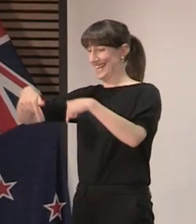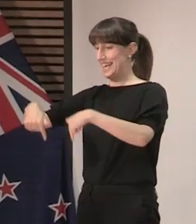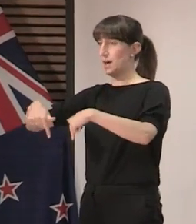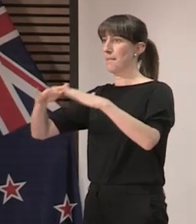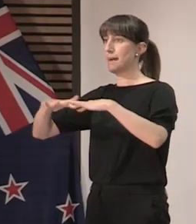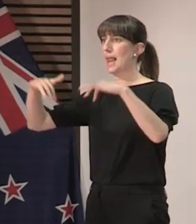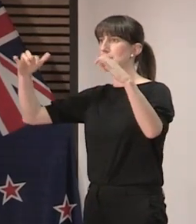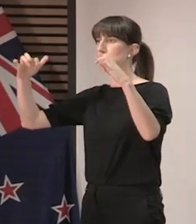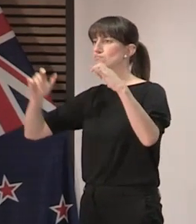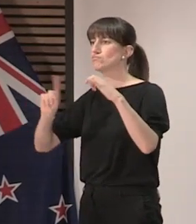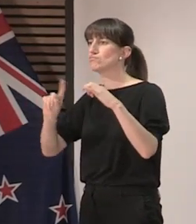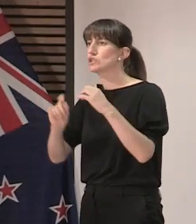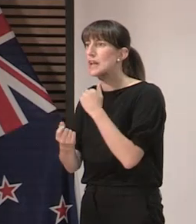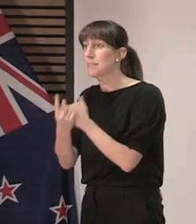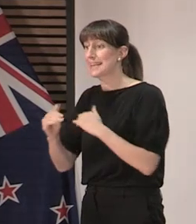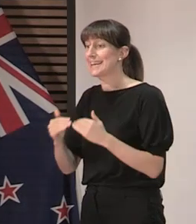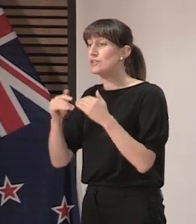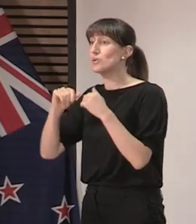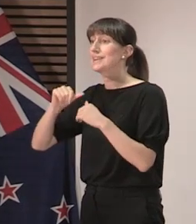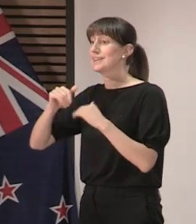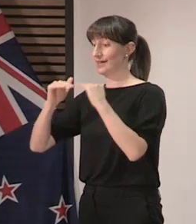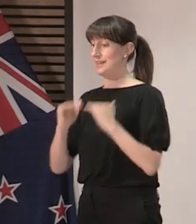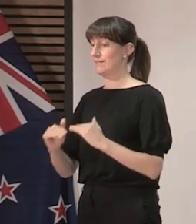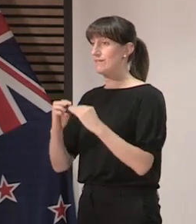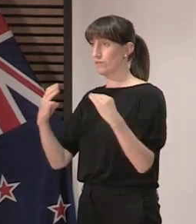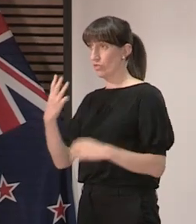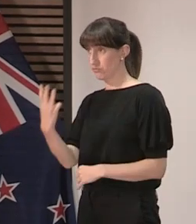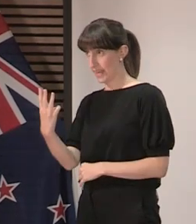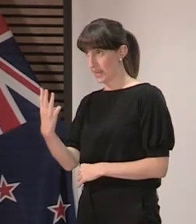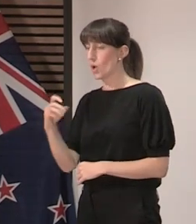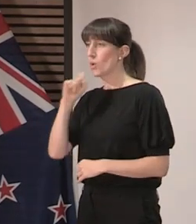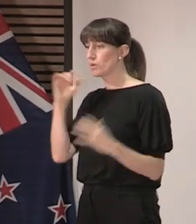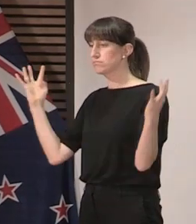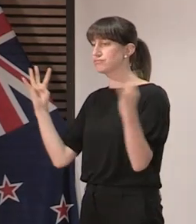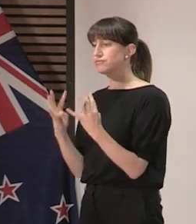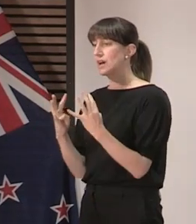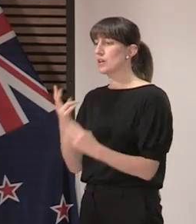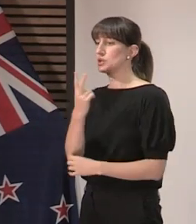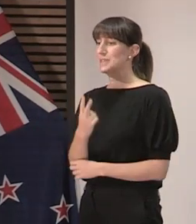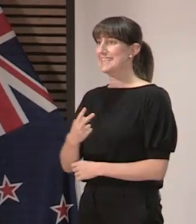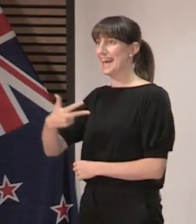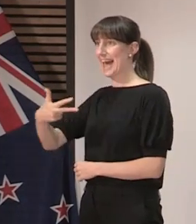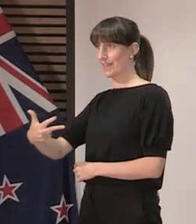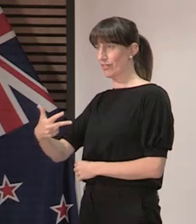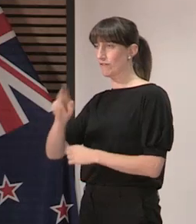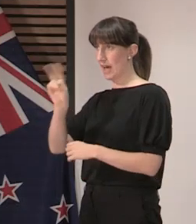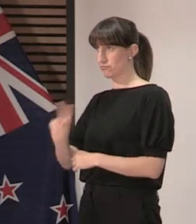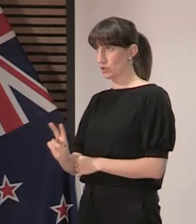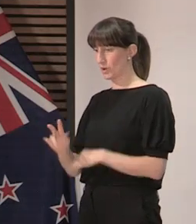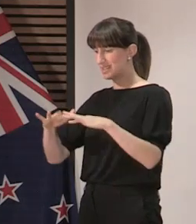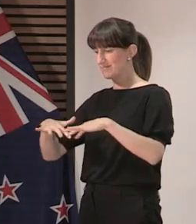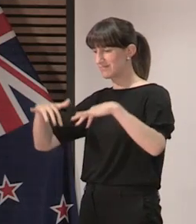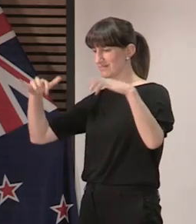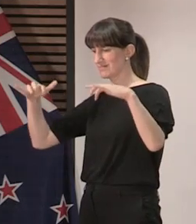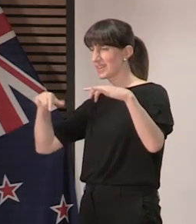we move to level 3, Parliament will meet again on Tuesday the 28th of April. The exact details for Parliament's sitting next week